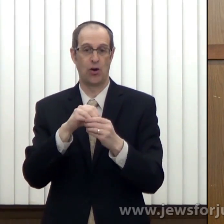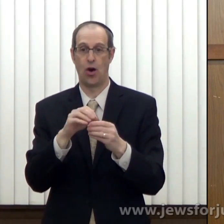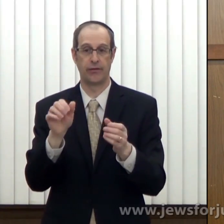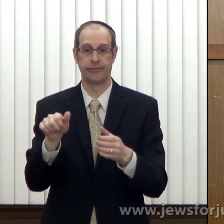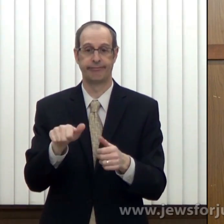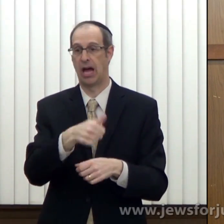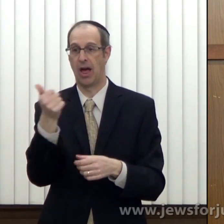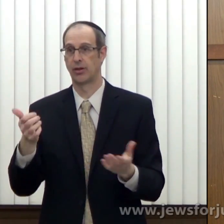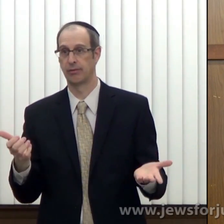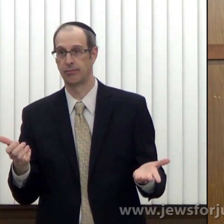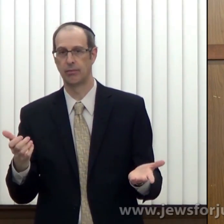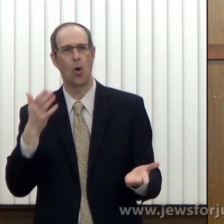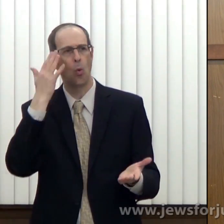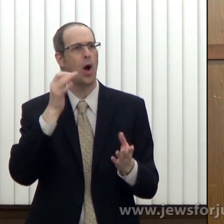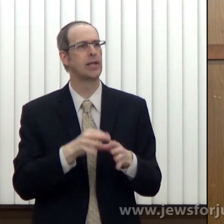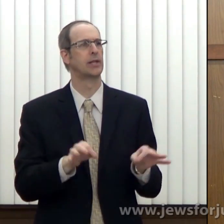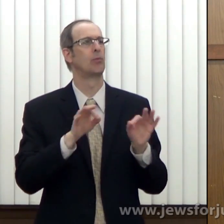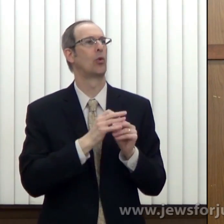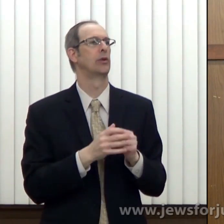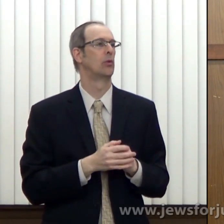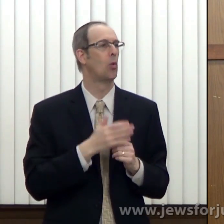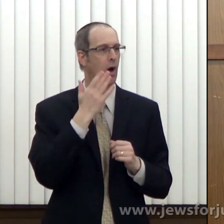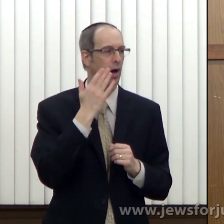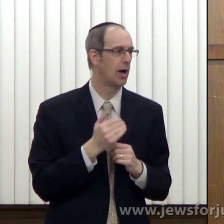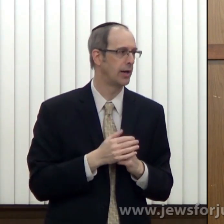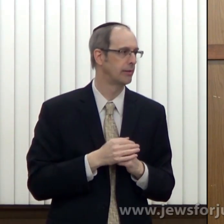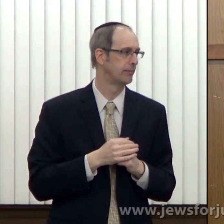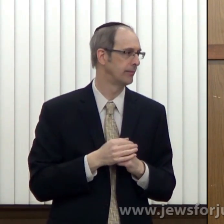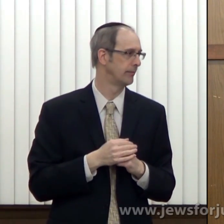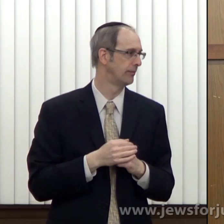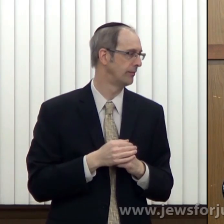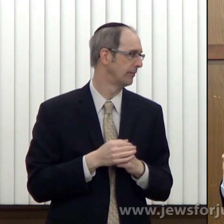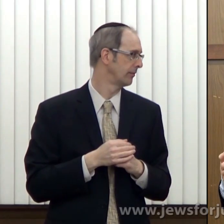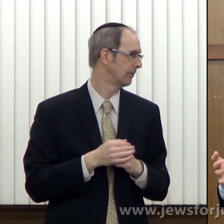important? Because